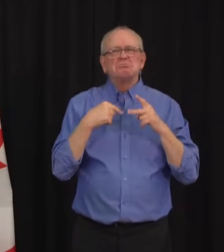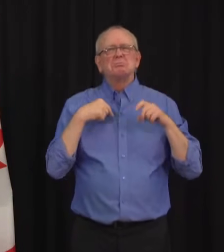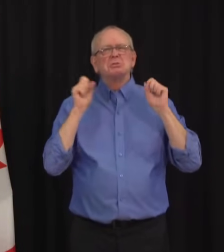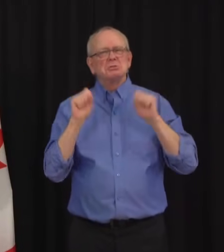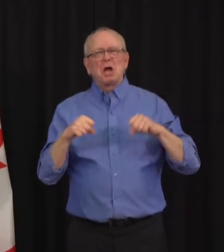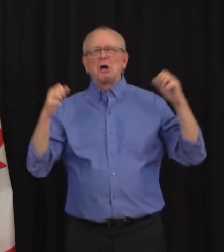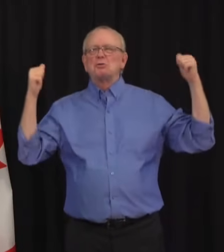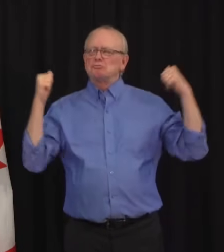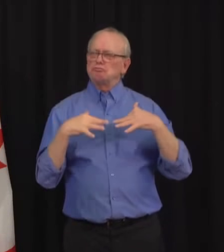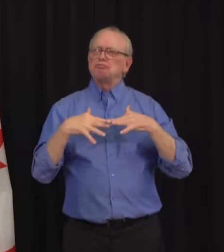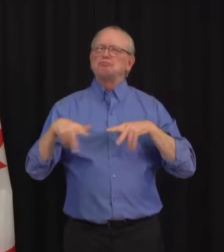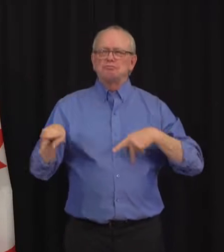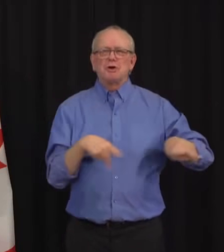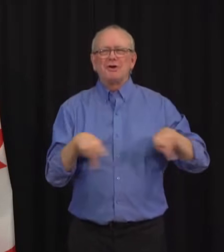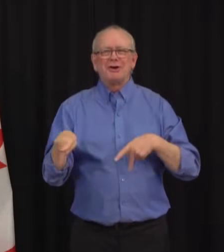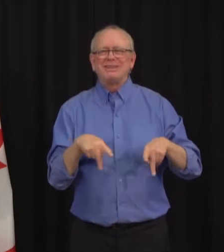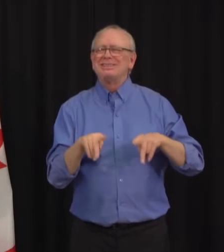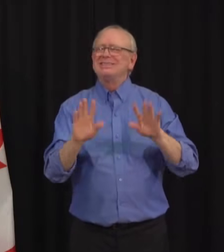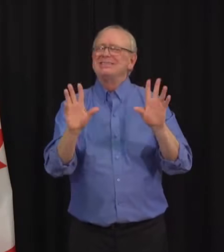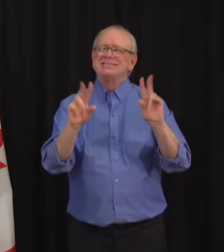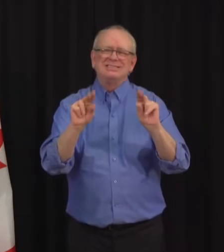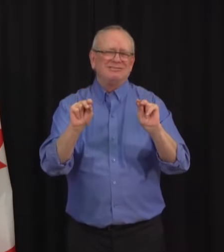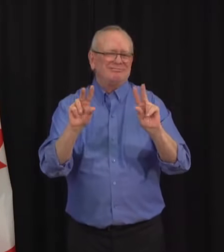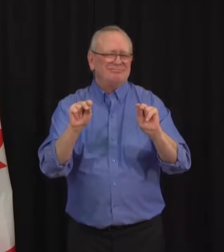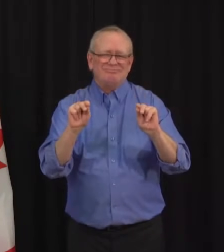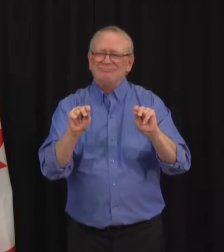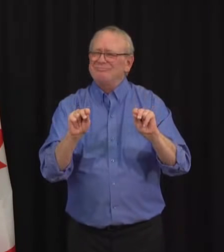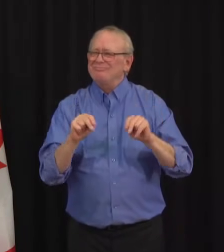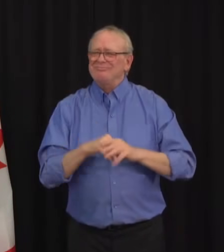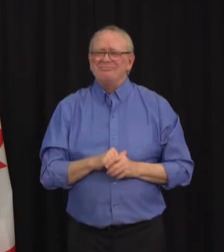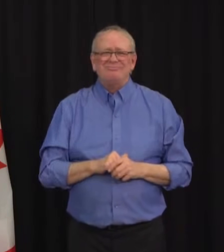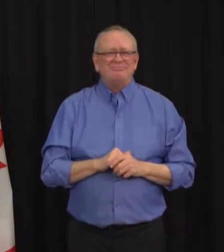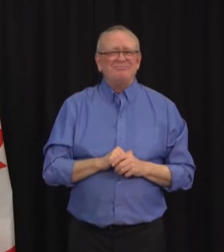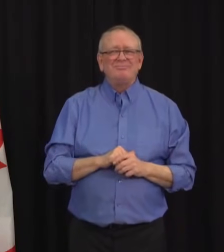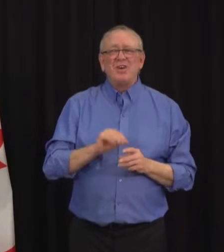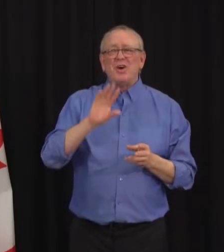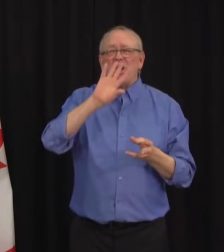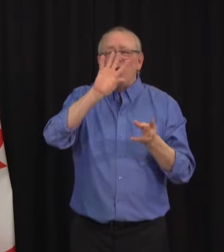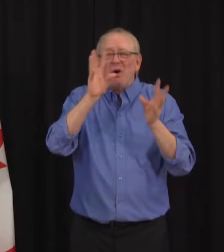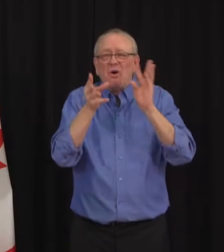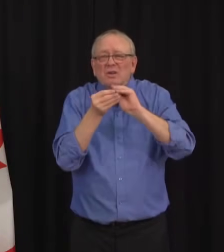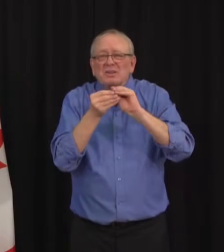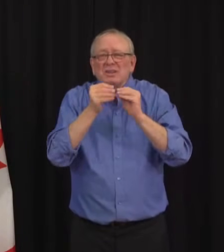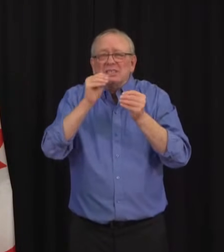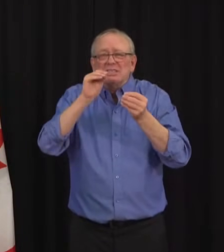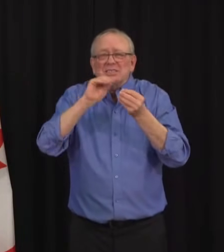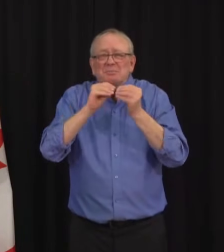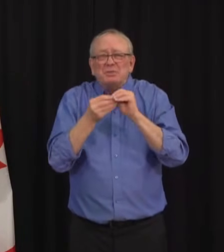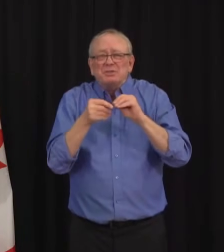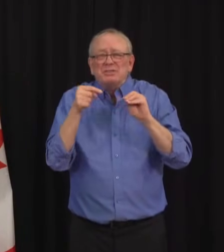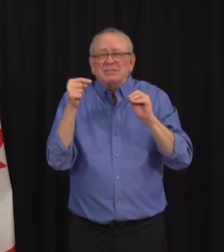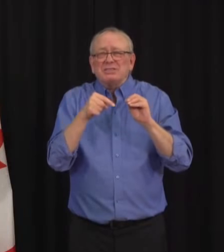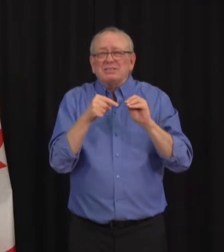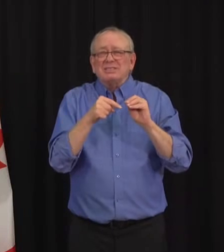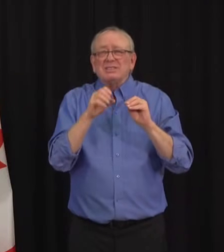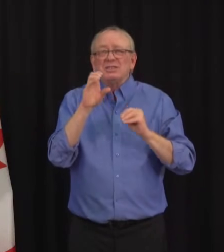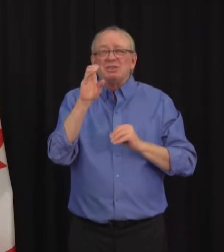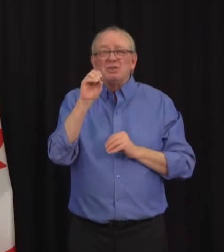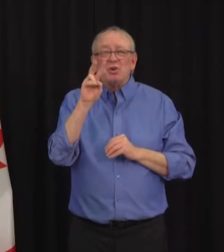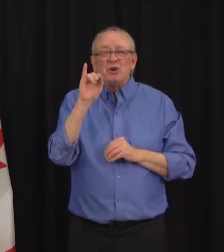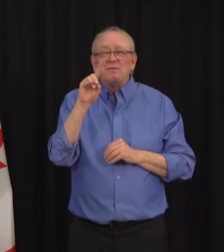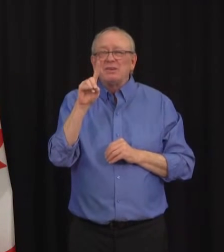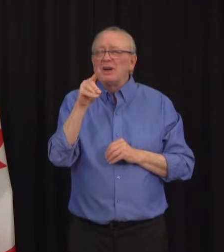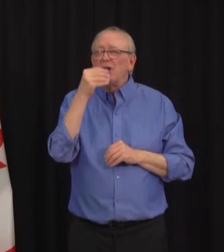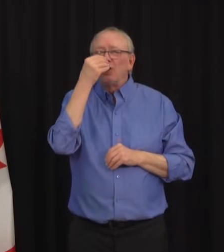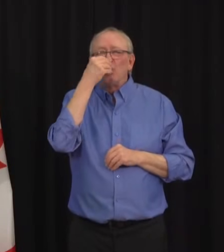our overall active case rates prove that COVID-19 doesn't care where you live or what your postal code is. It only takes